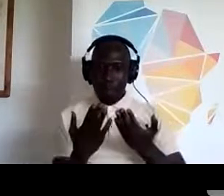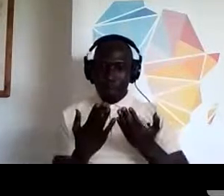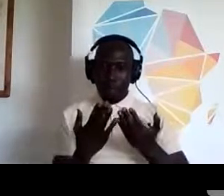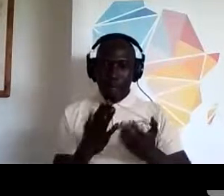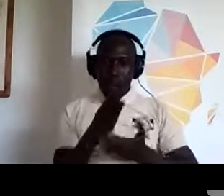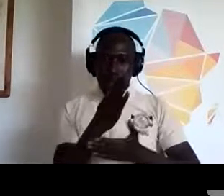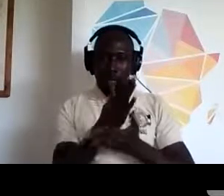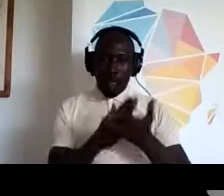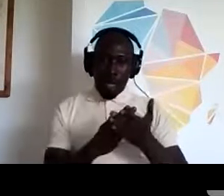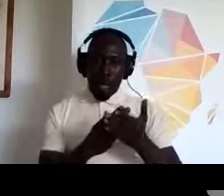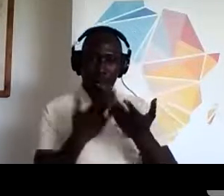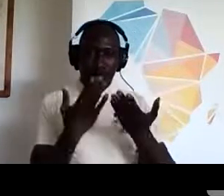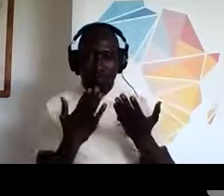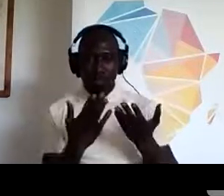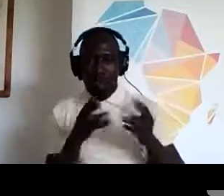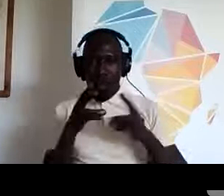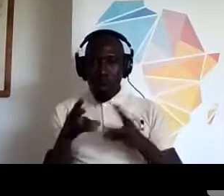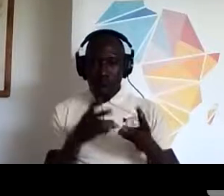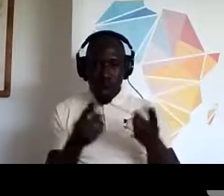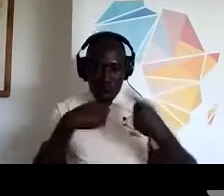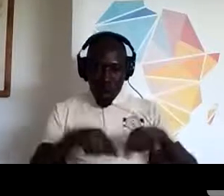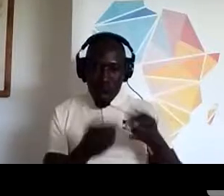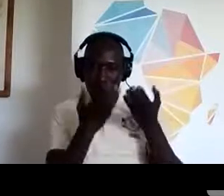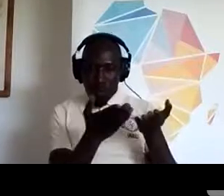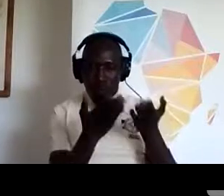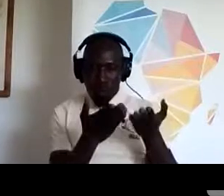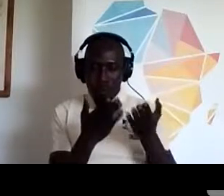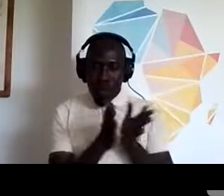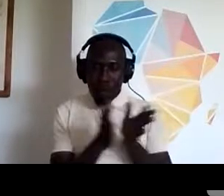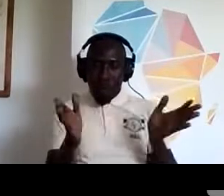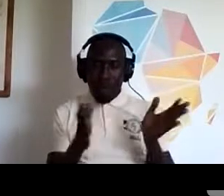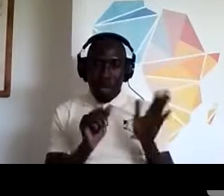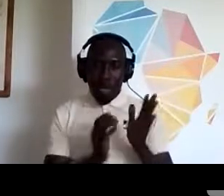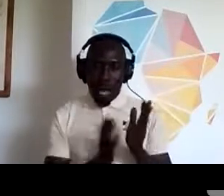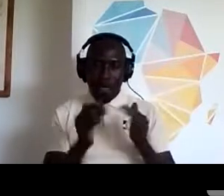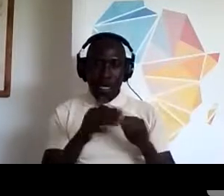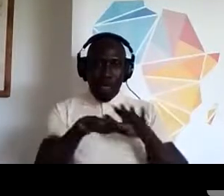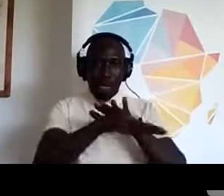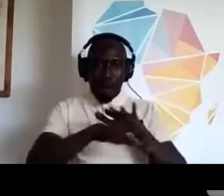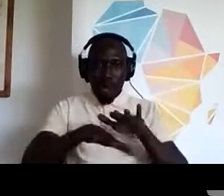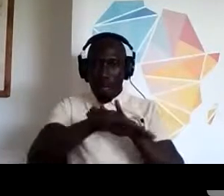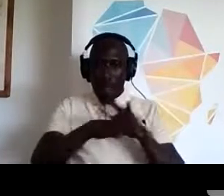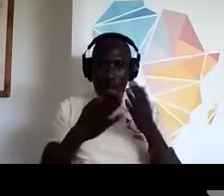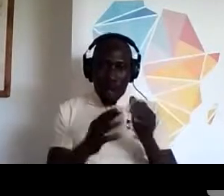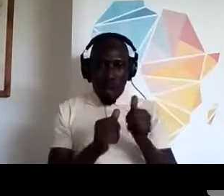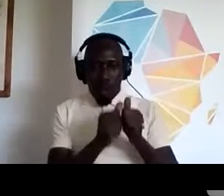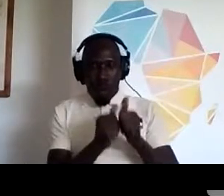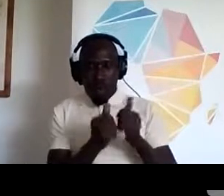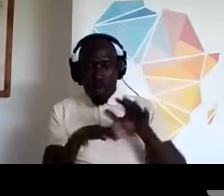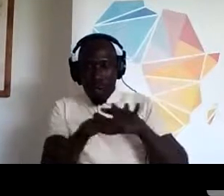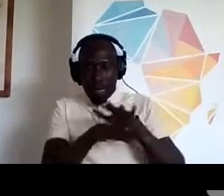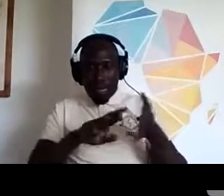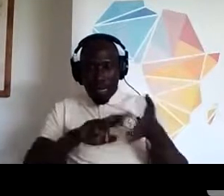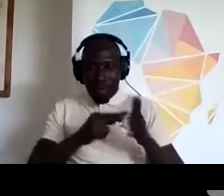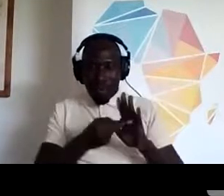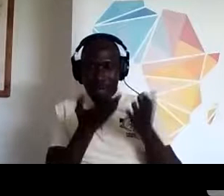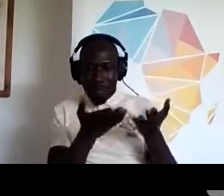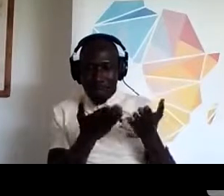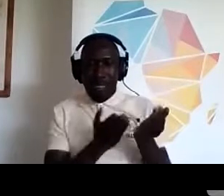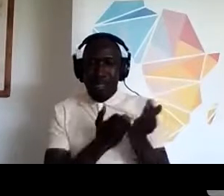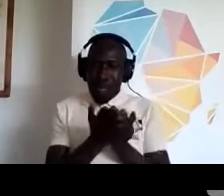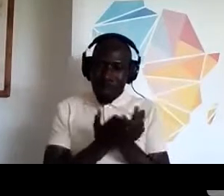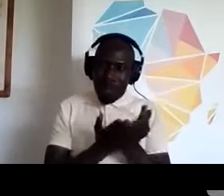some form, we also covered the public access area, which basically means the